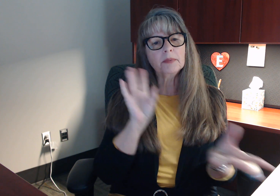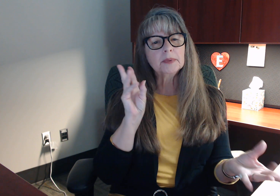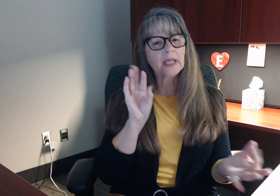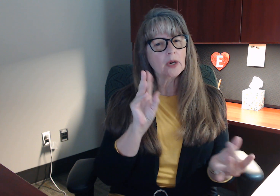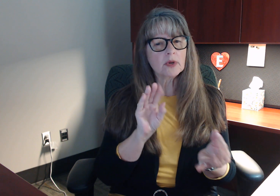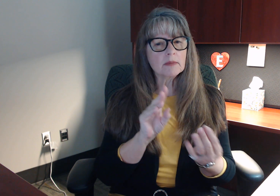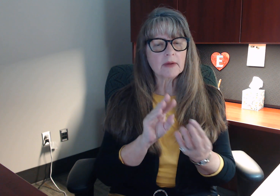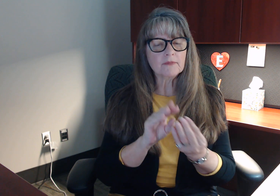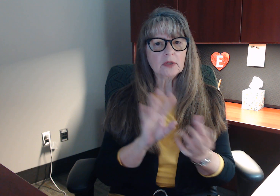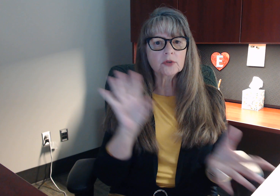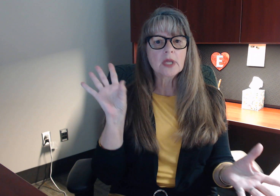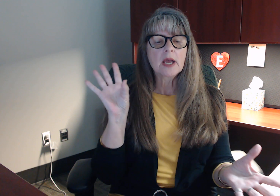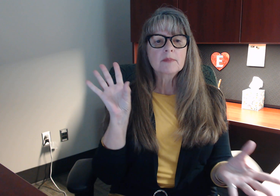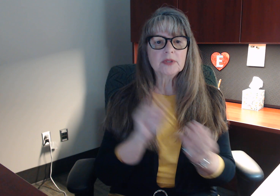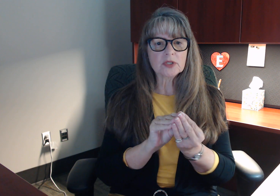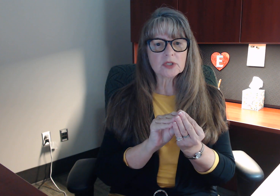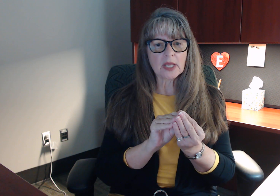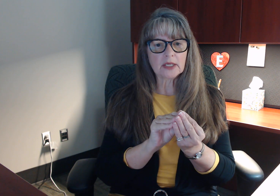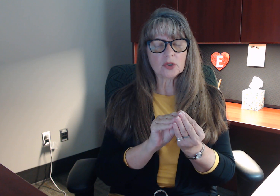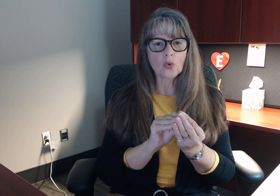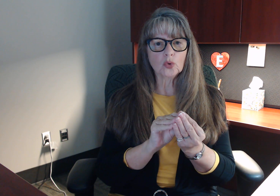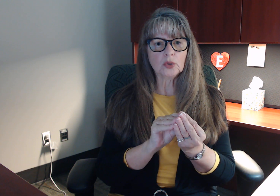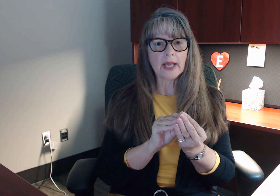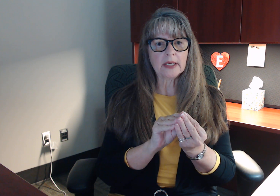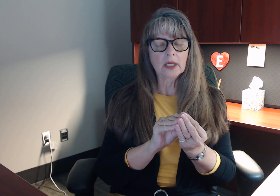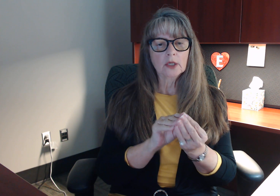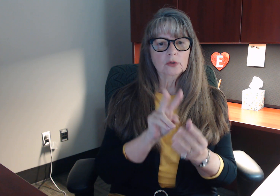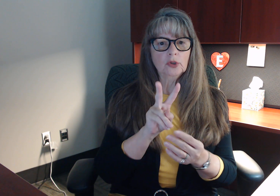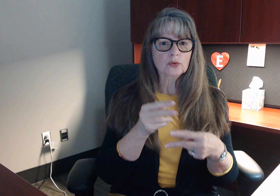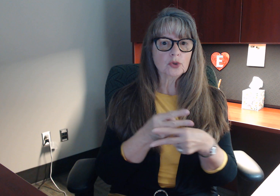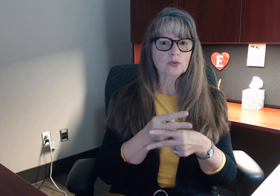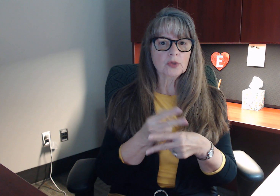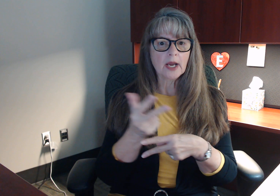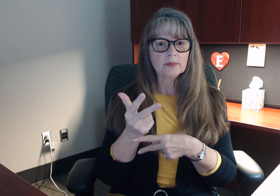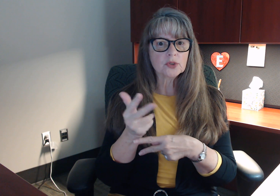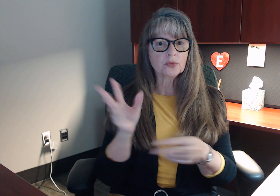kind of wiggle my fingers, but this is like a total, like, 2 times 3,